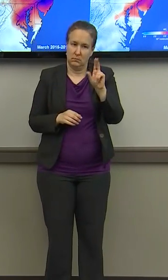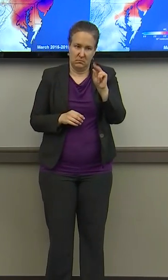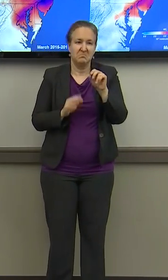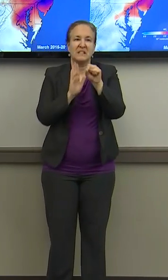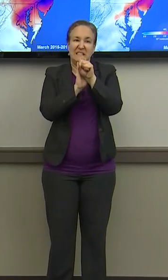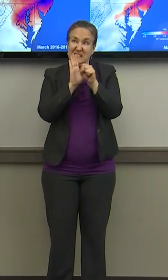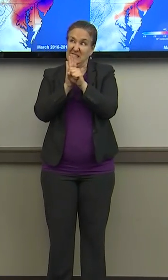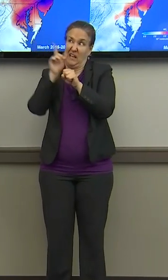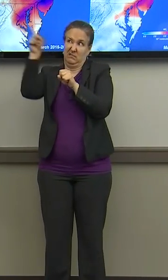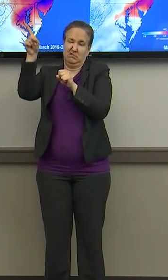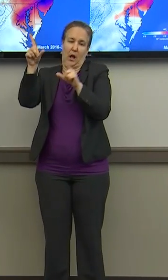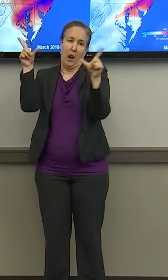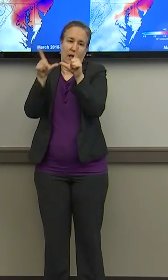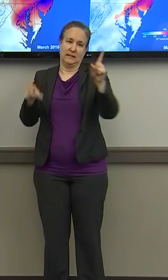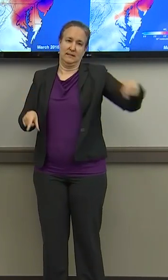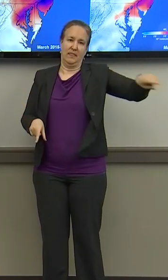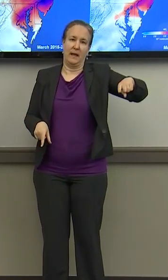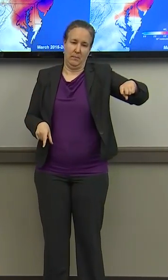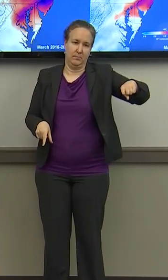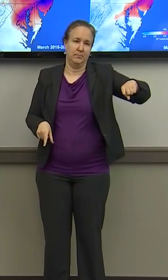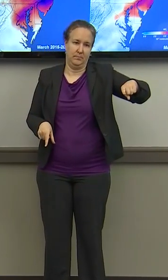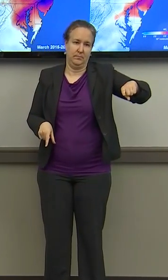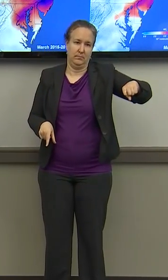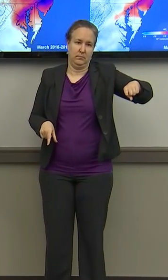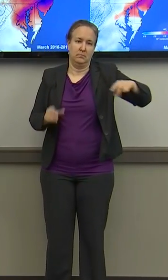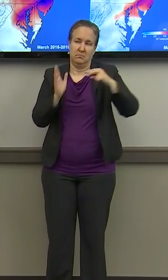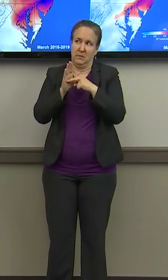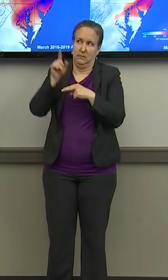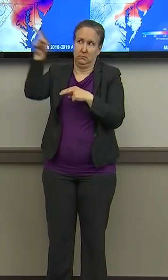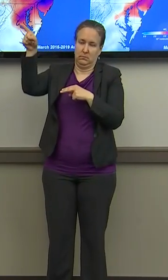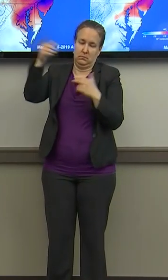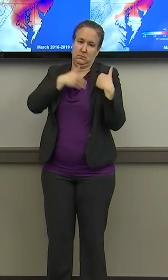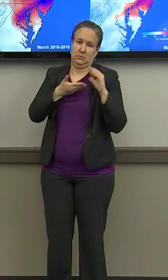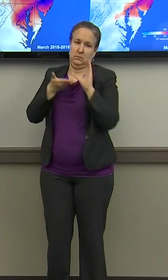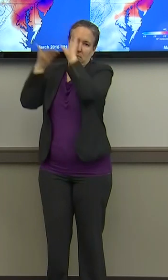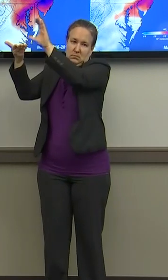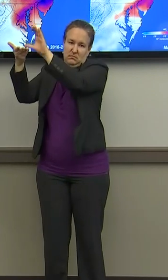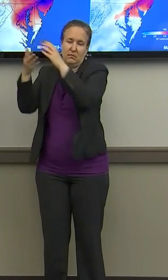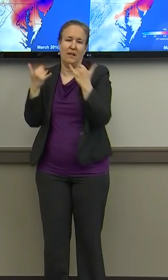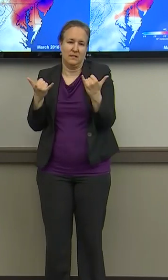the licensing agency for those facilities, and so that's where we're at this moment.